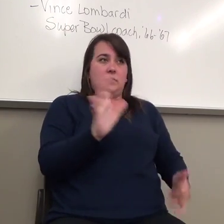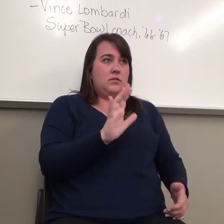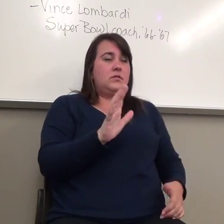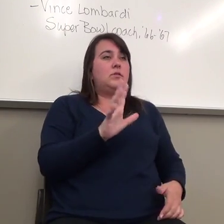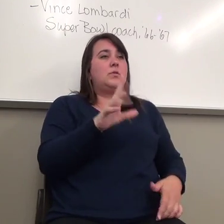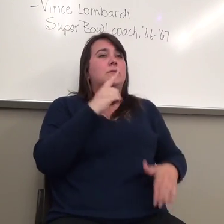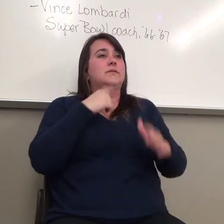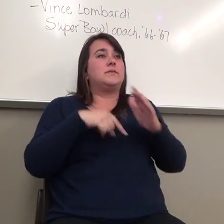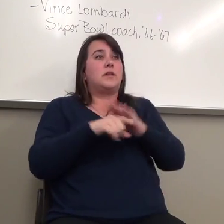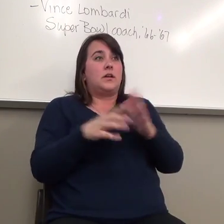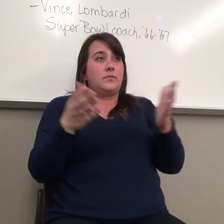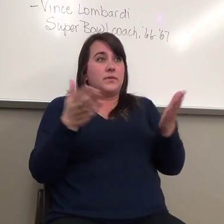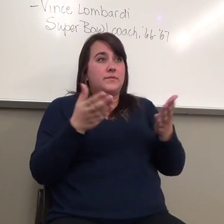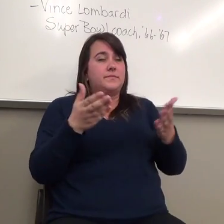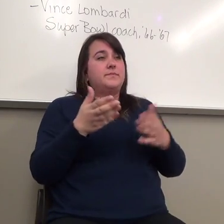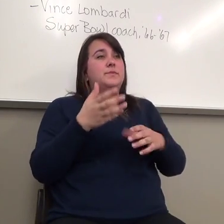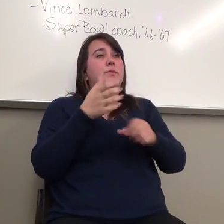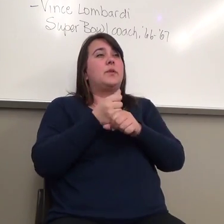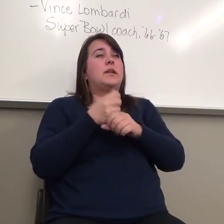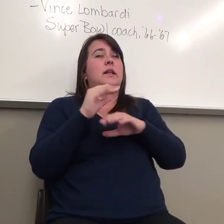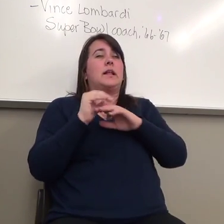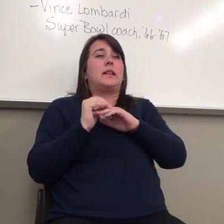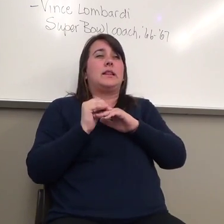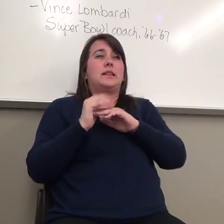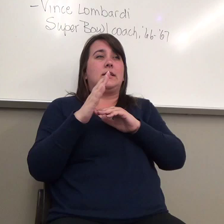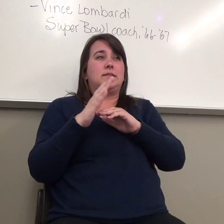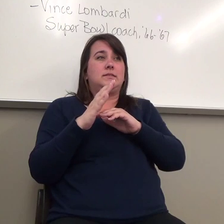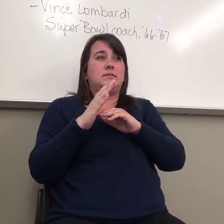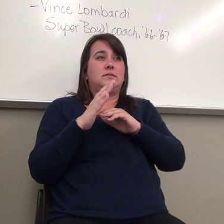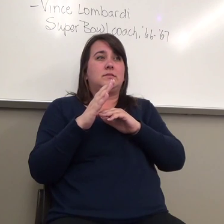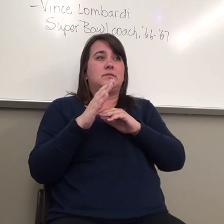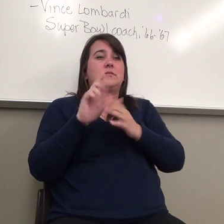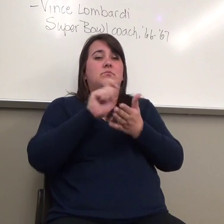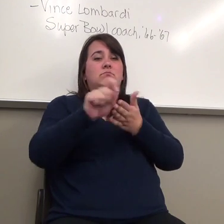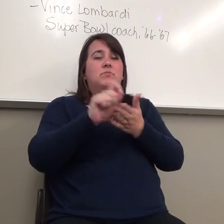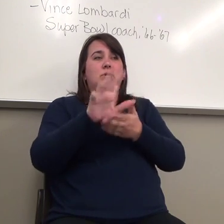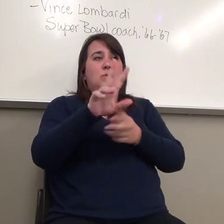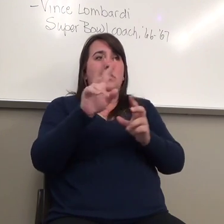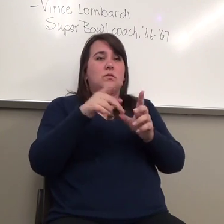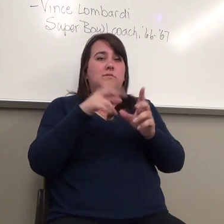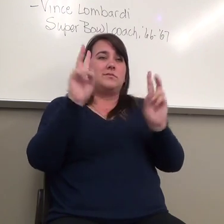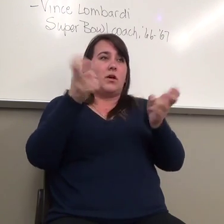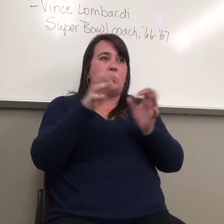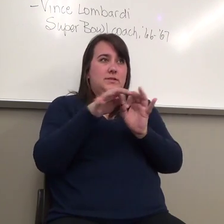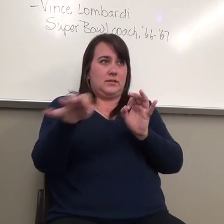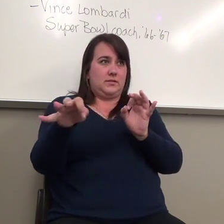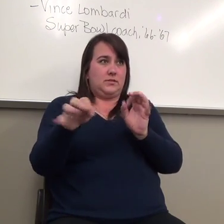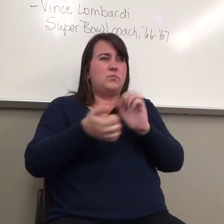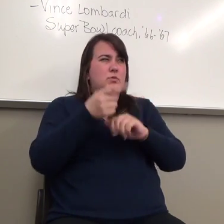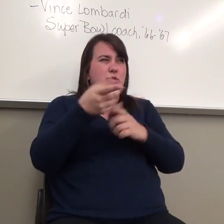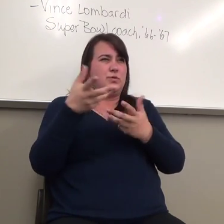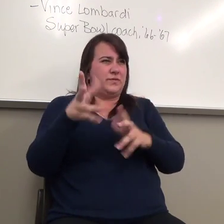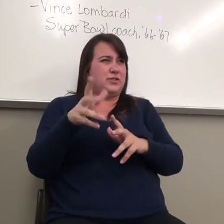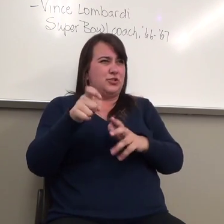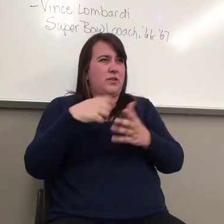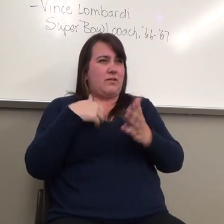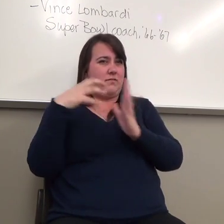assignment was to get at least to your topic sentence. Most of you could be farther along because the